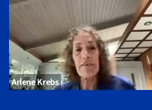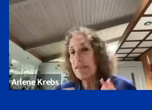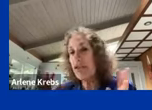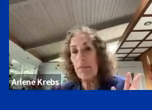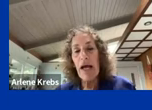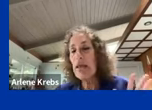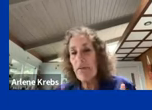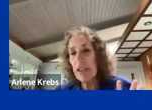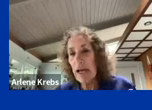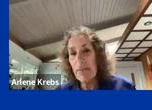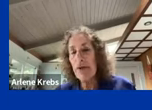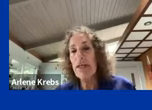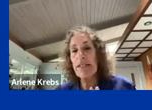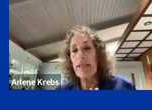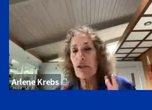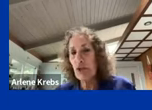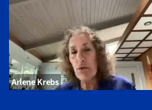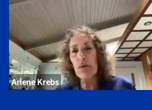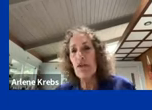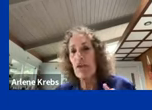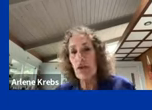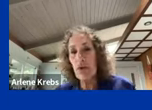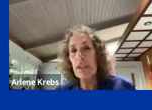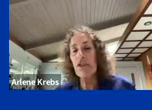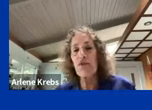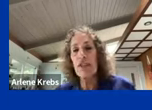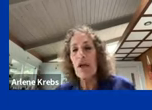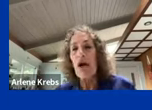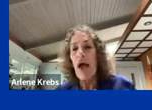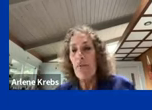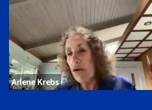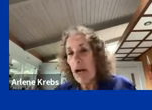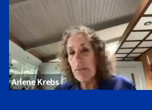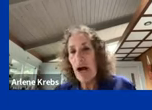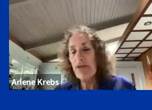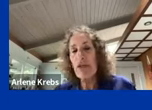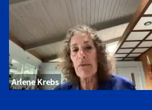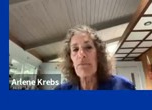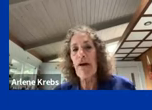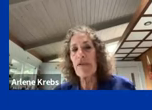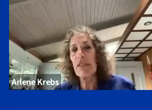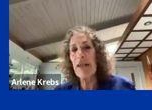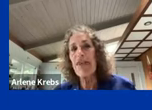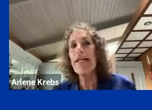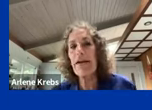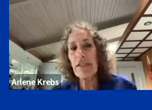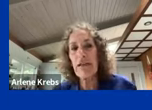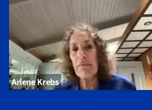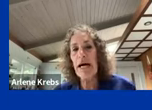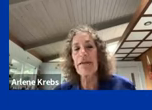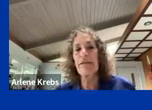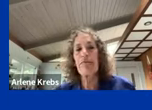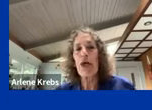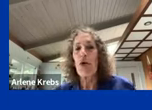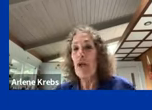for example, I love the libraries and the schools and the school districts and other nonprofits, but think outside